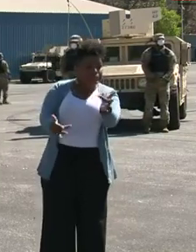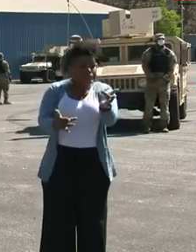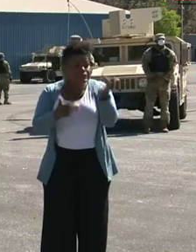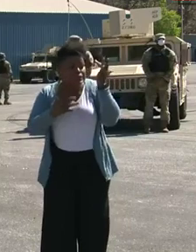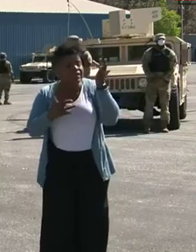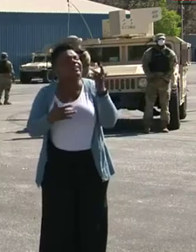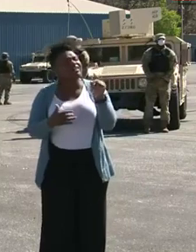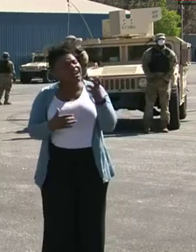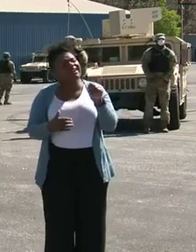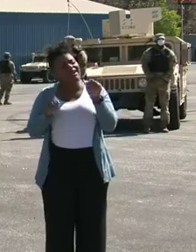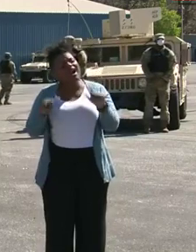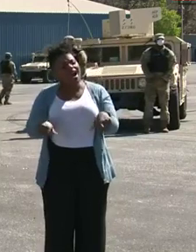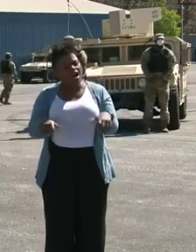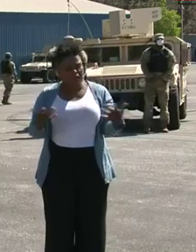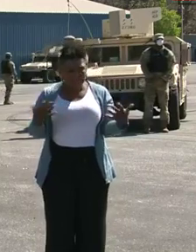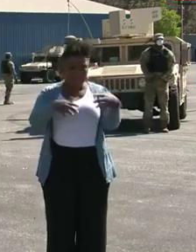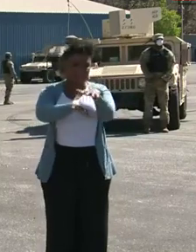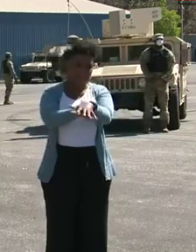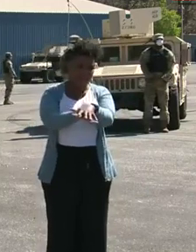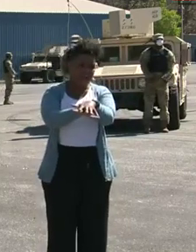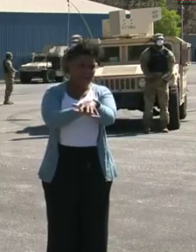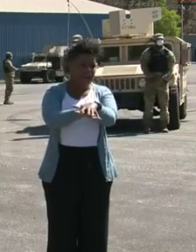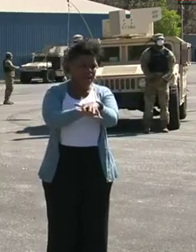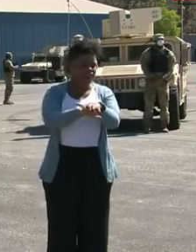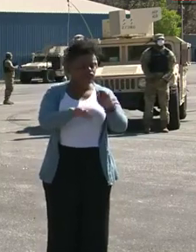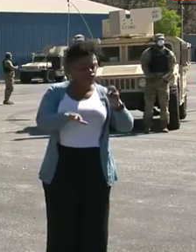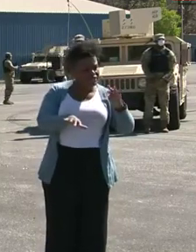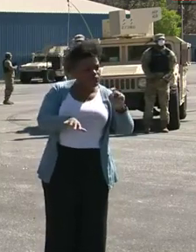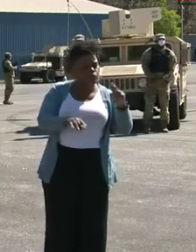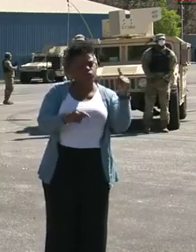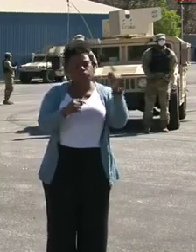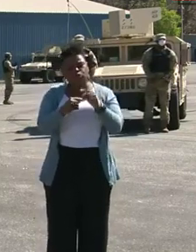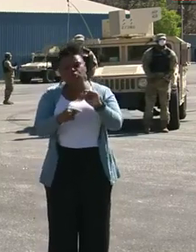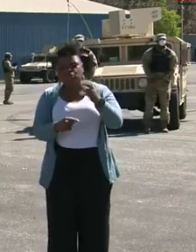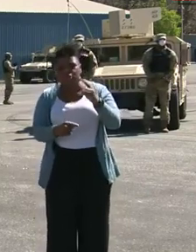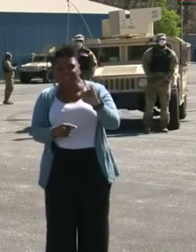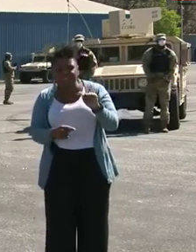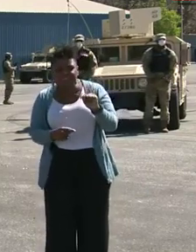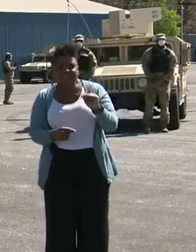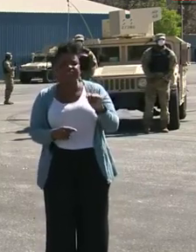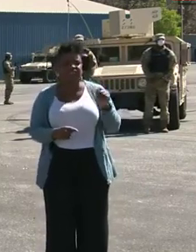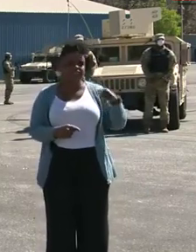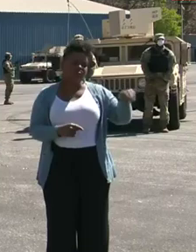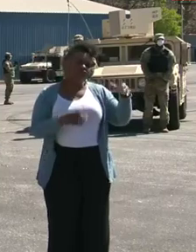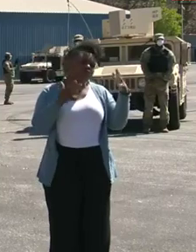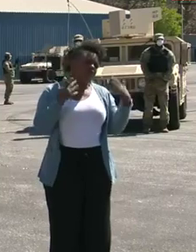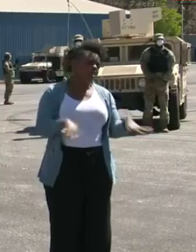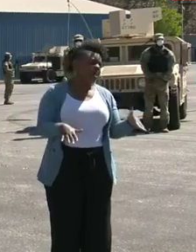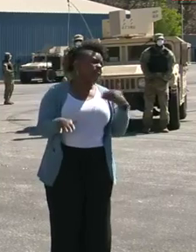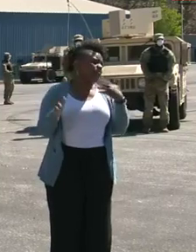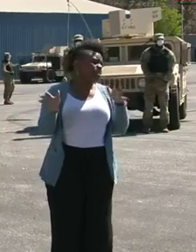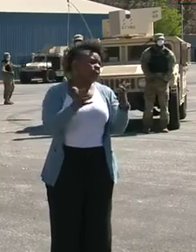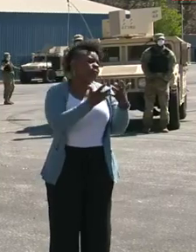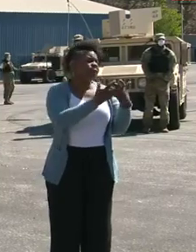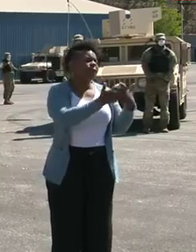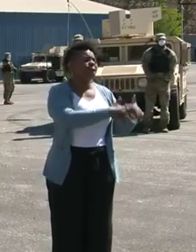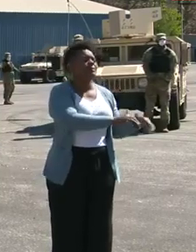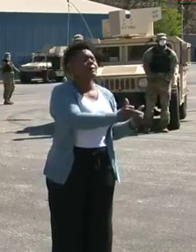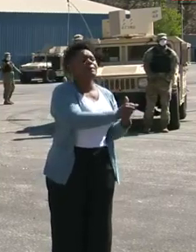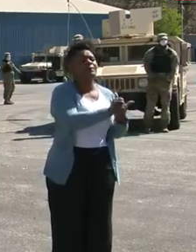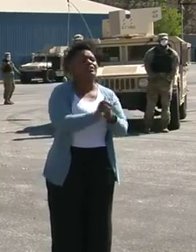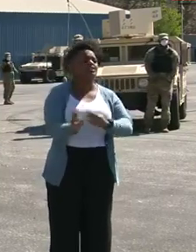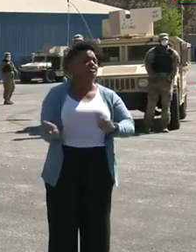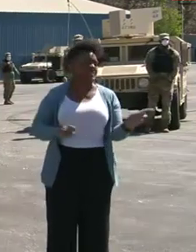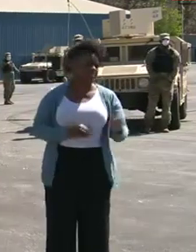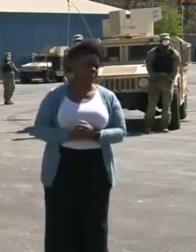to 3 shifts, and that's how they'd absorb it. And they have plans and procedures for doing all of the above. For police, it's a little bit